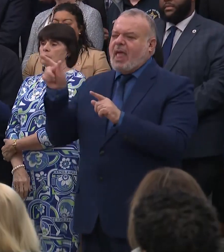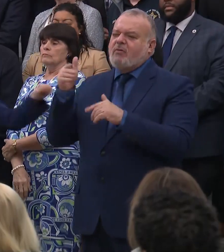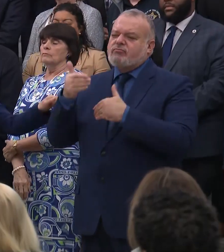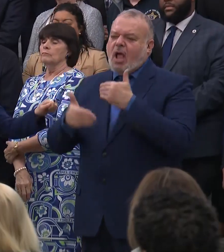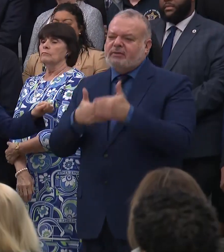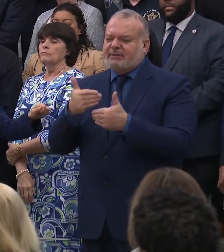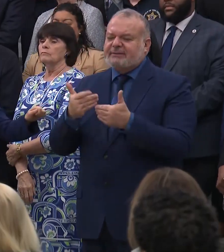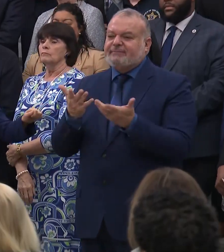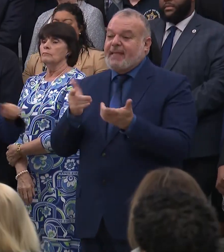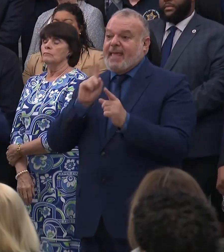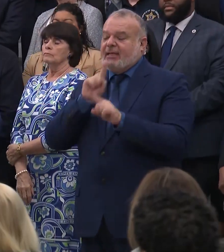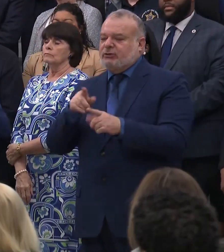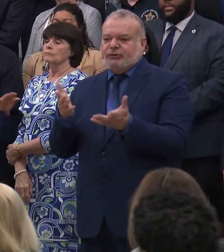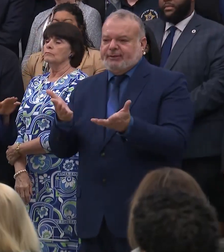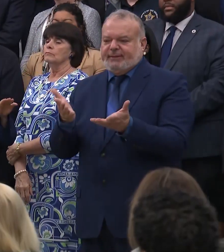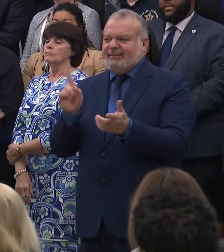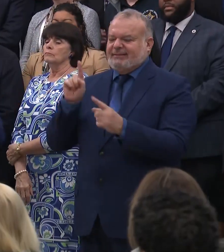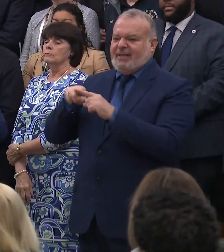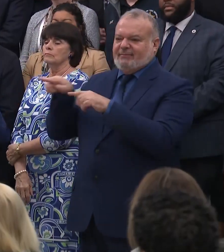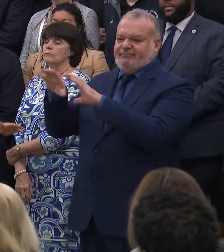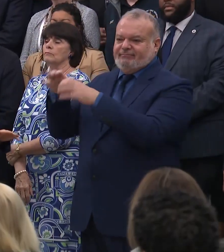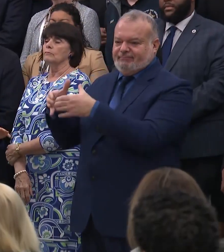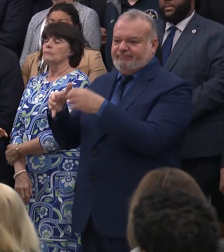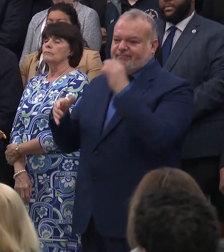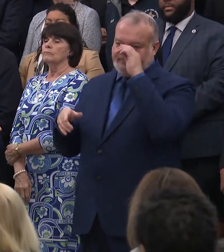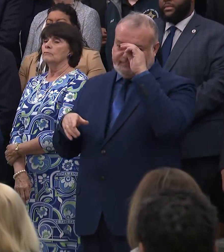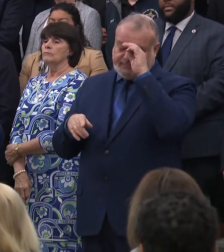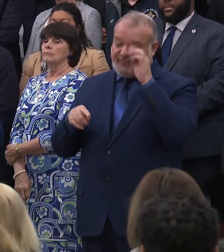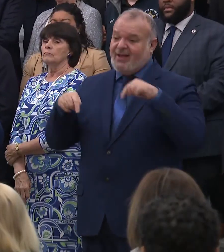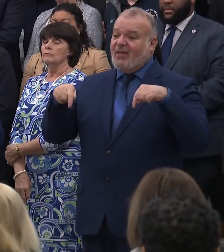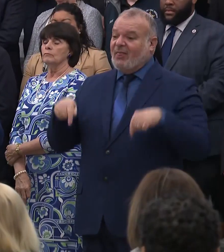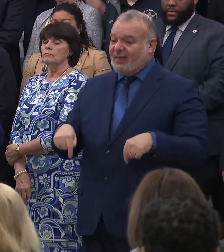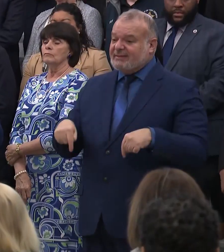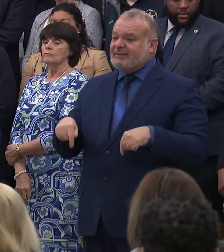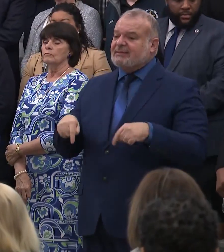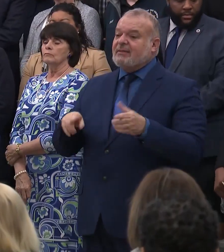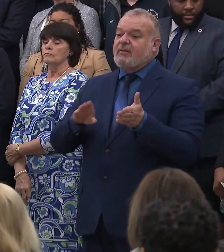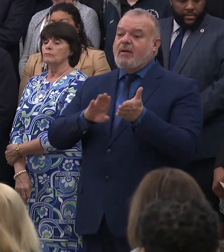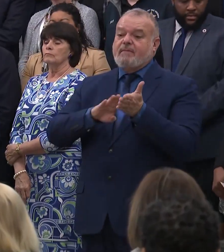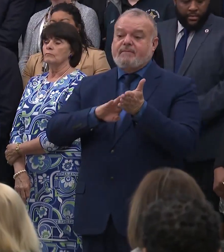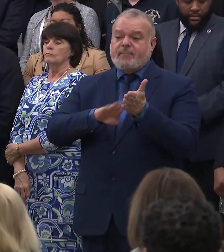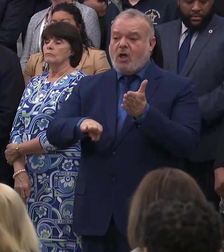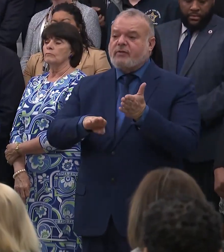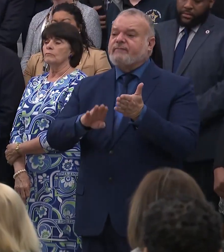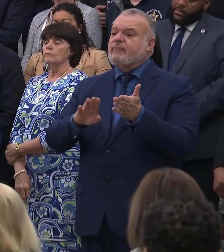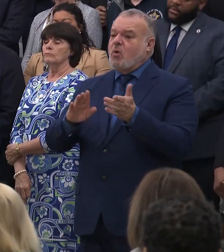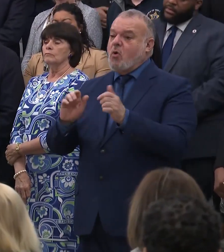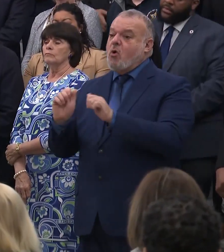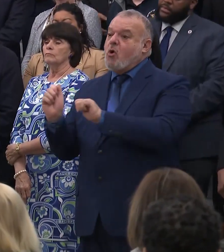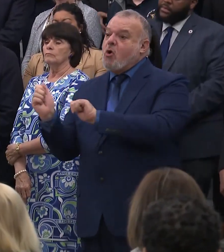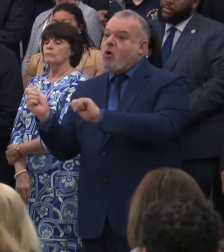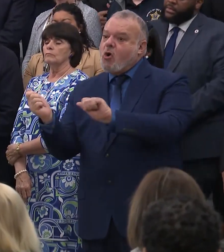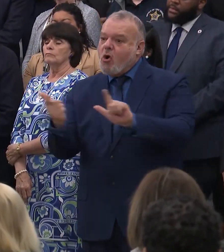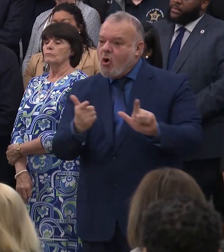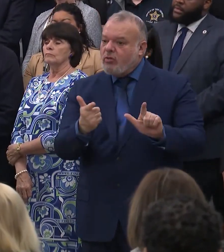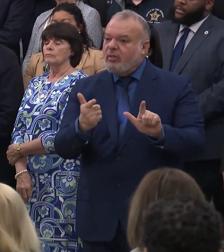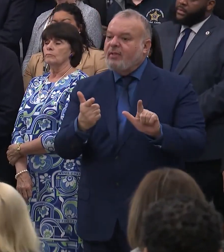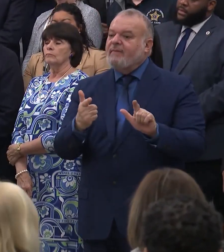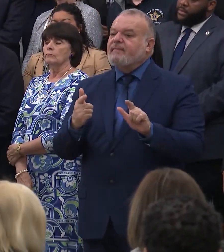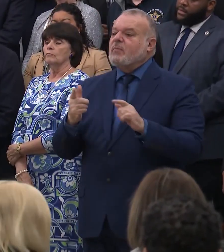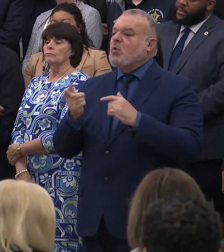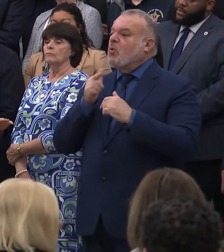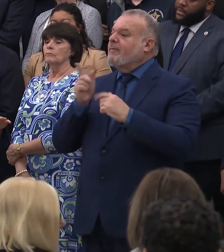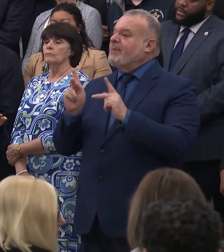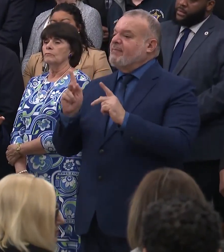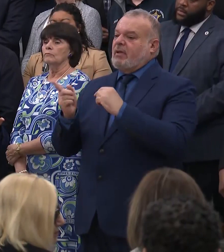fell swoop. It's a sweeping blanket pardon, all misdemeanor convictions for possession. That's important, with